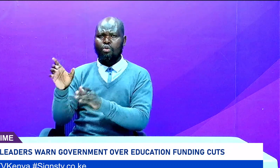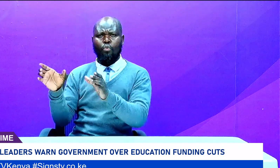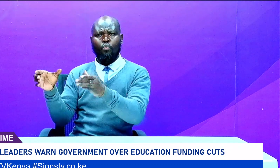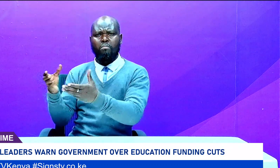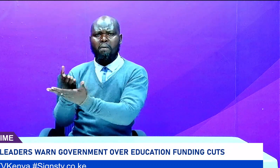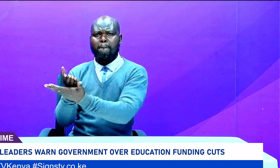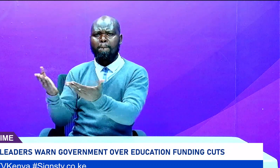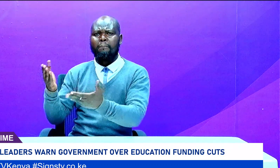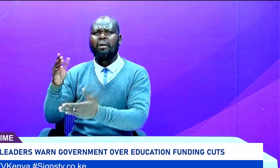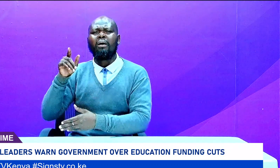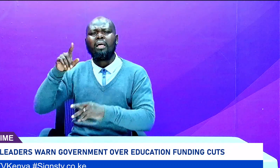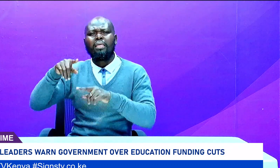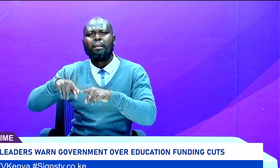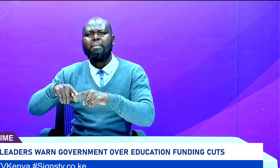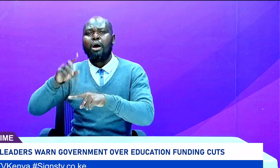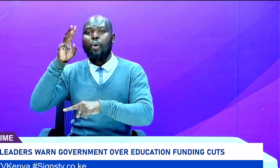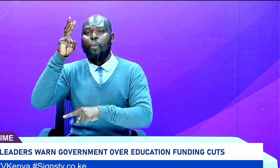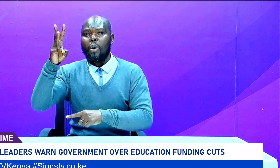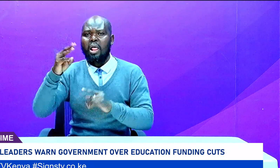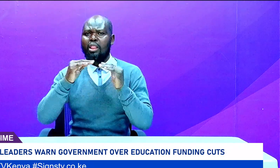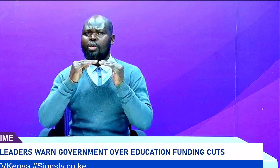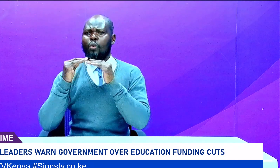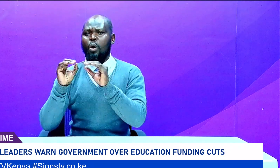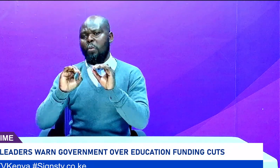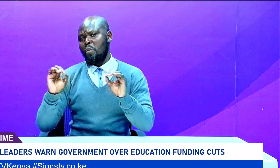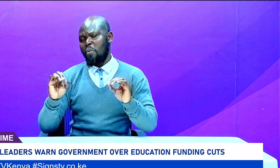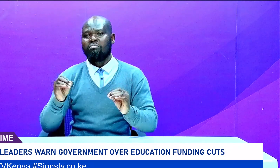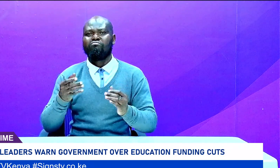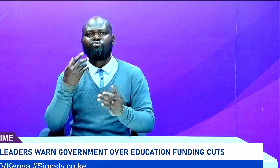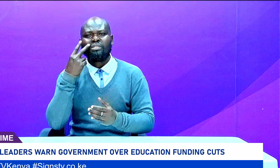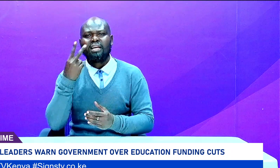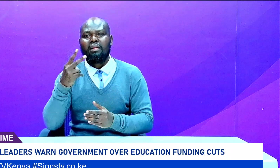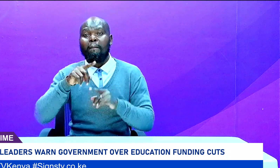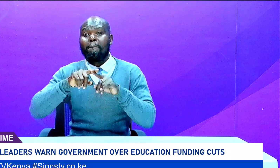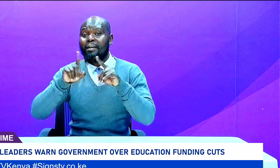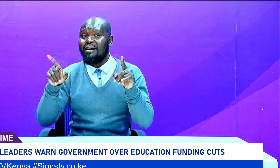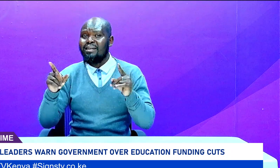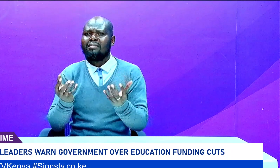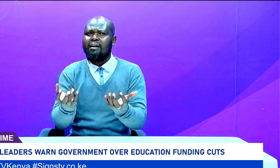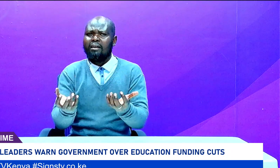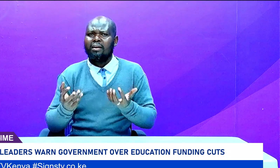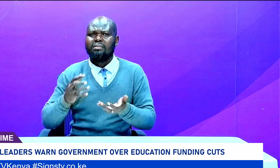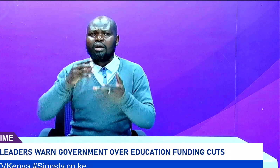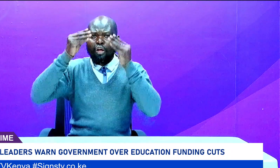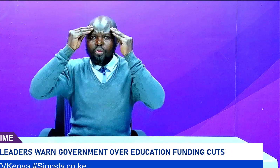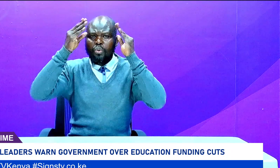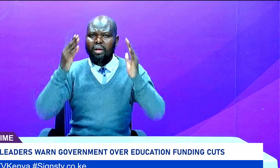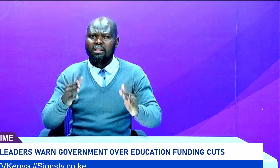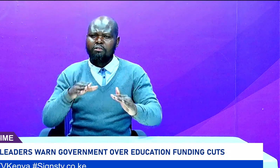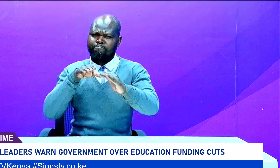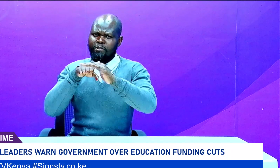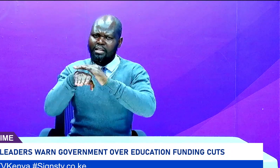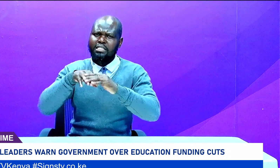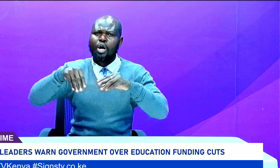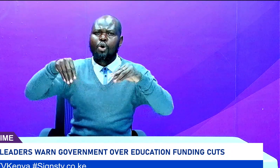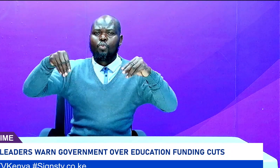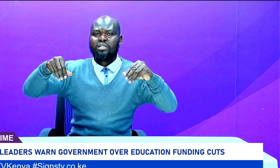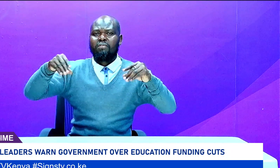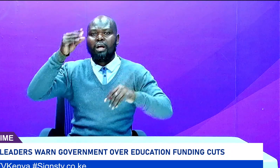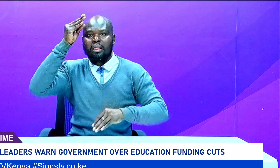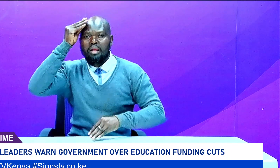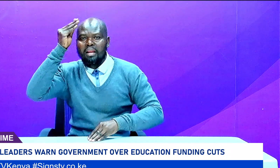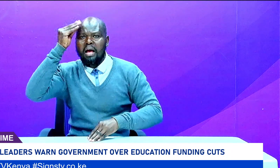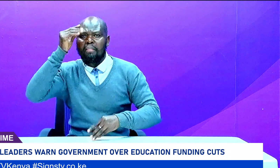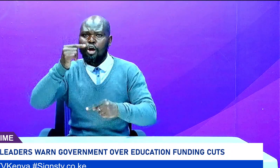hurt thousands of students and struggling parents across the country. He warned that the decision will